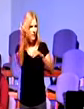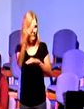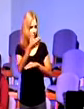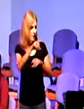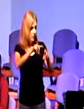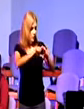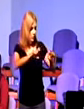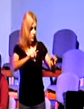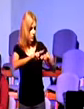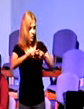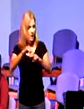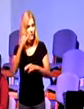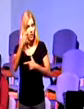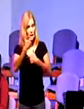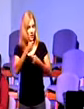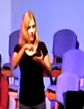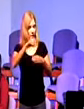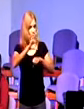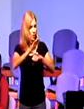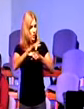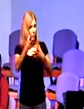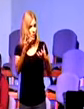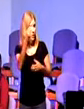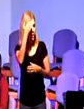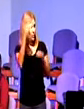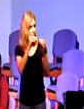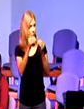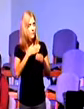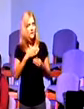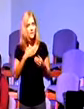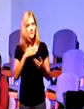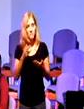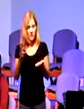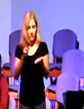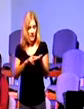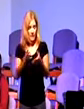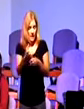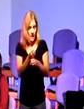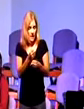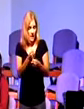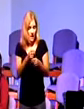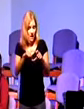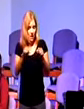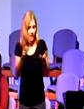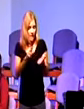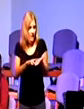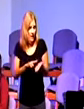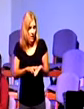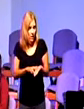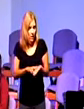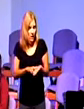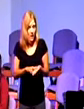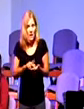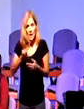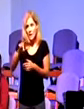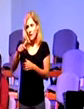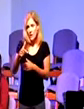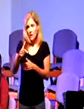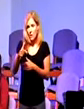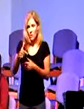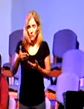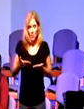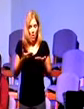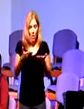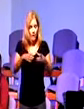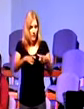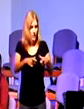you're interested in the church and want to know more about the church, please feel free to take that card, fill it out, and then later on in the service when the offering